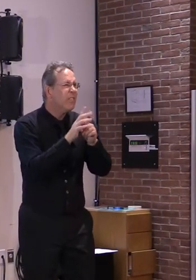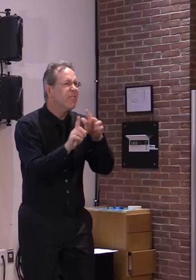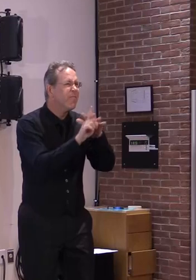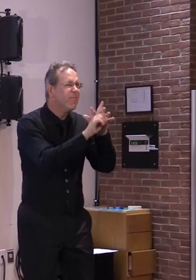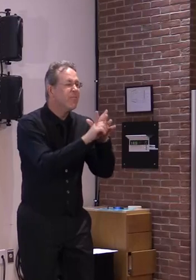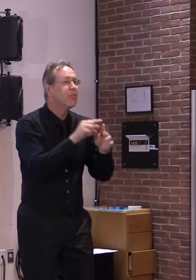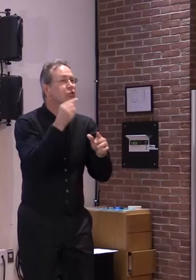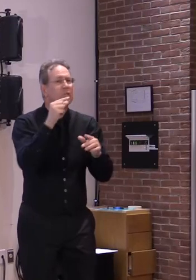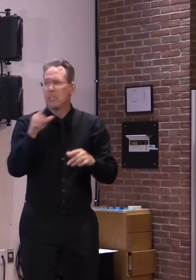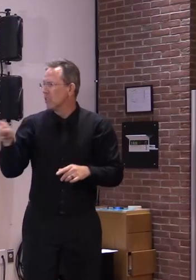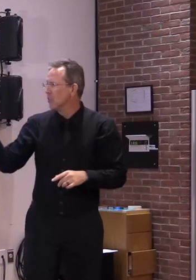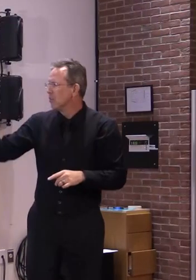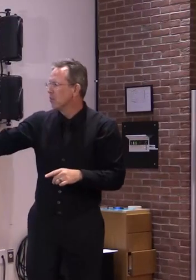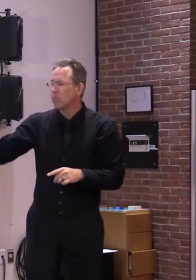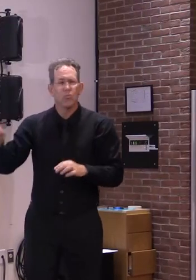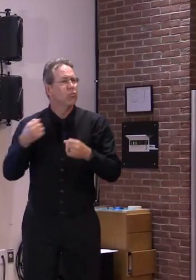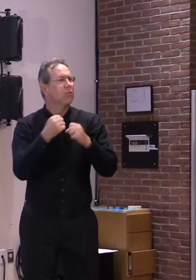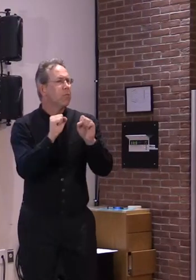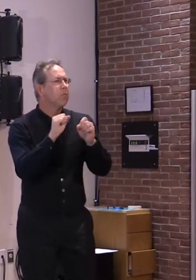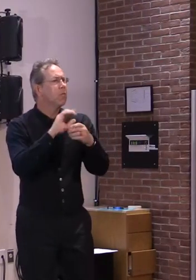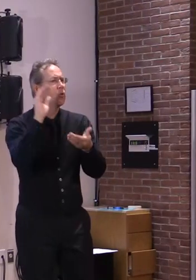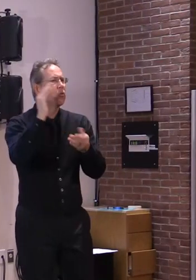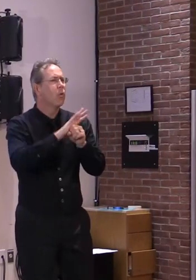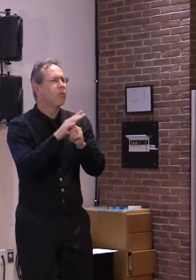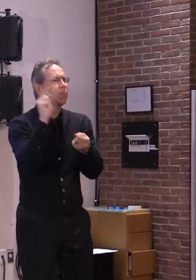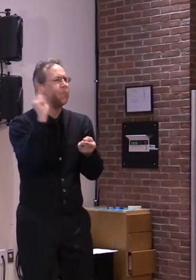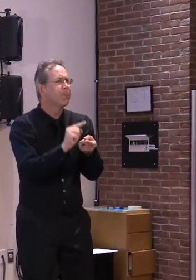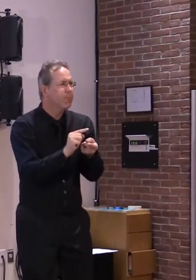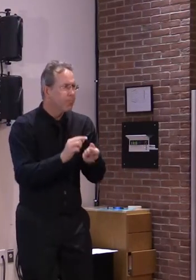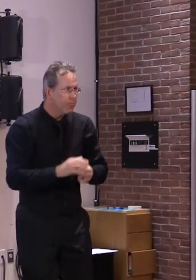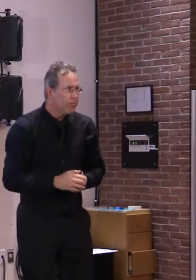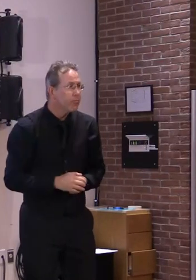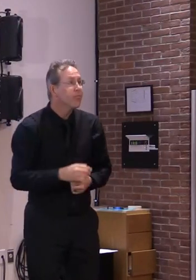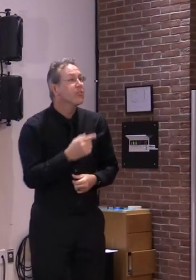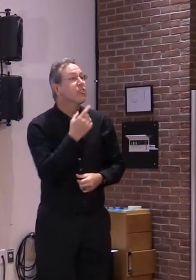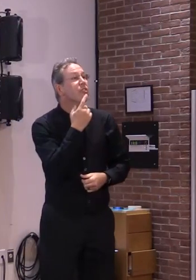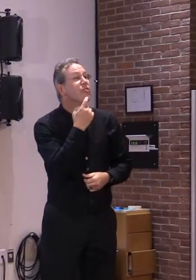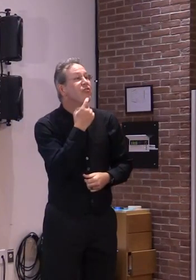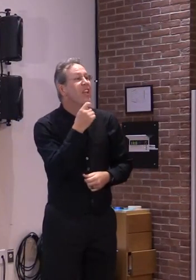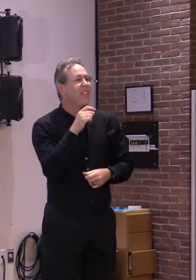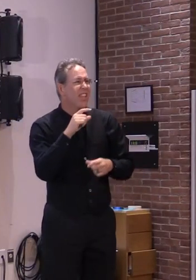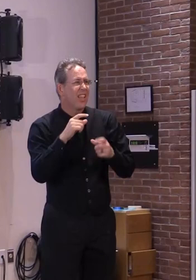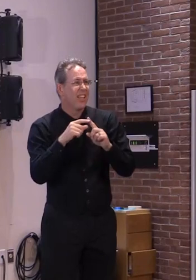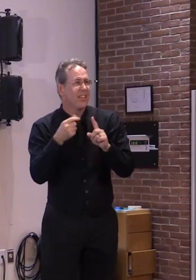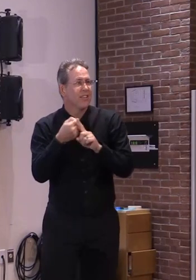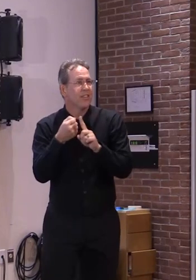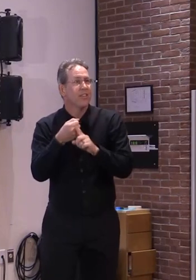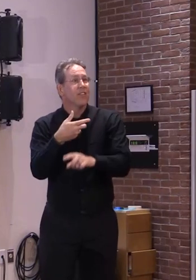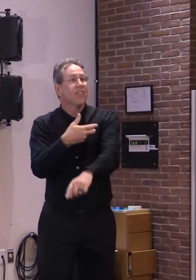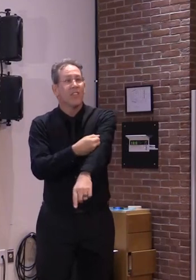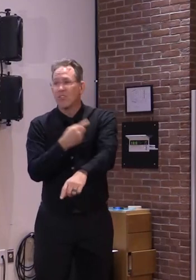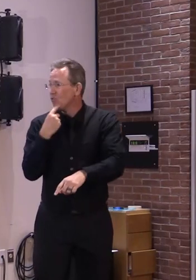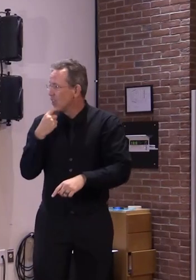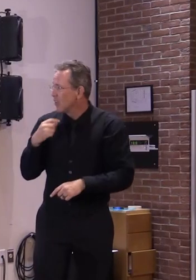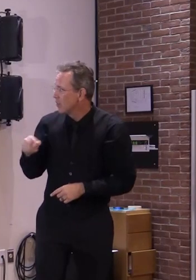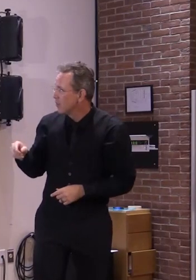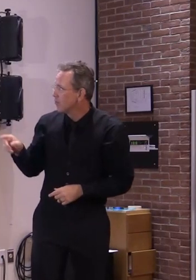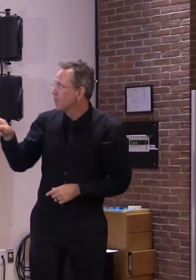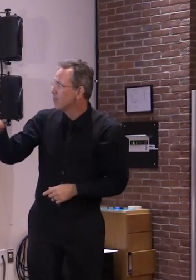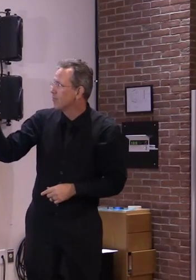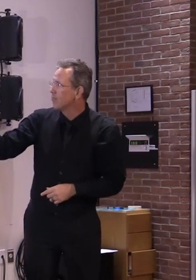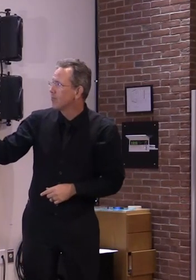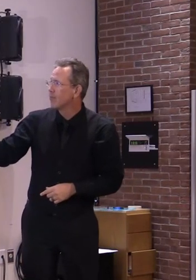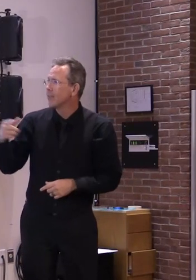Again, these are states that have low vaccination rates. And as we can see from the next chart, there are also states that are seeing